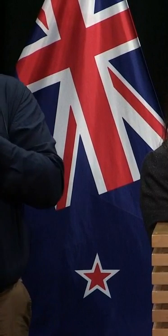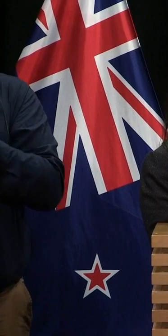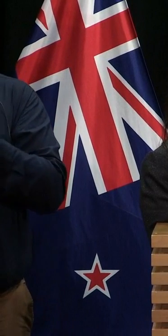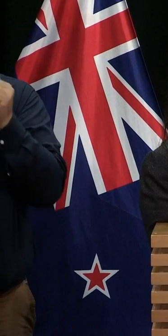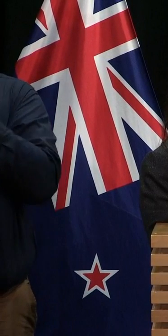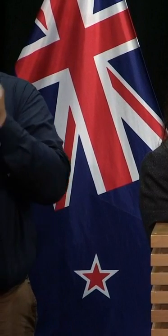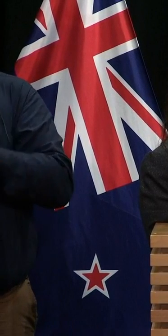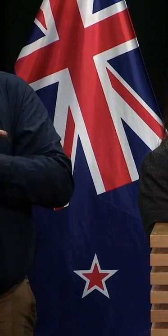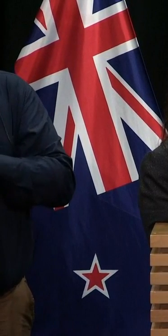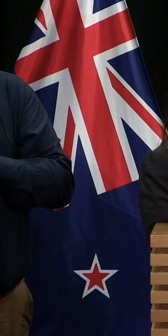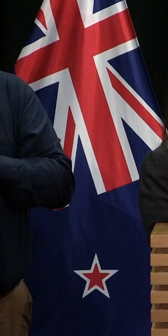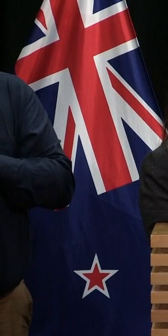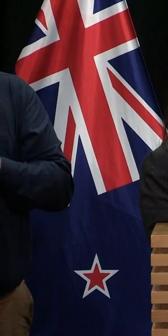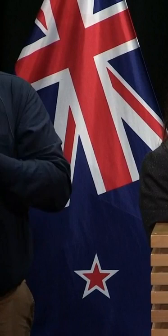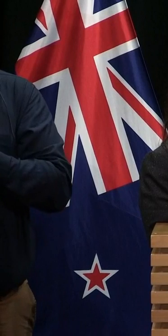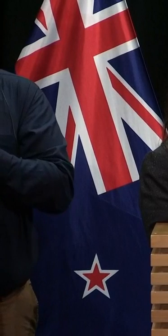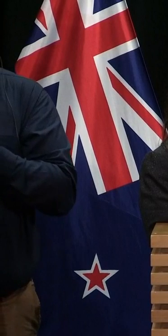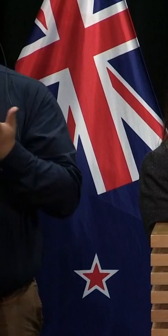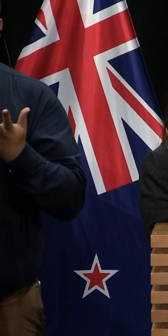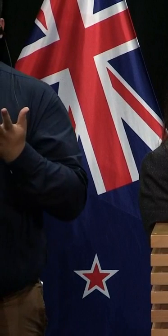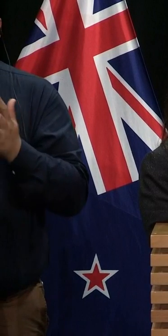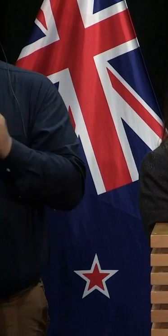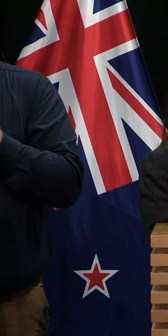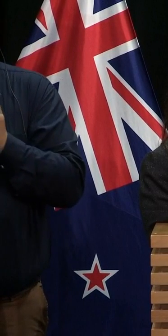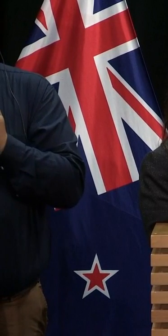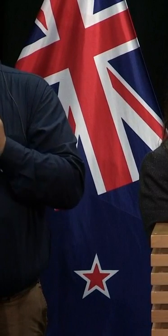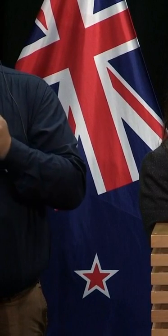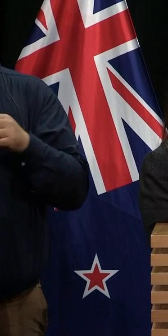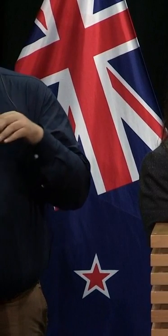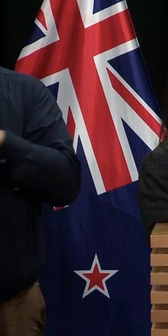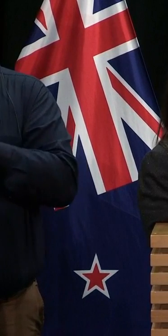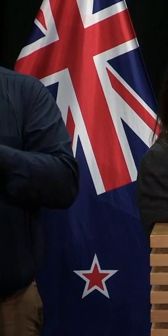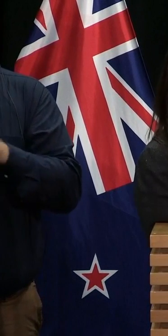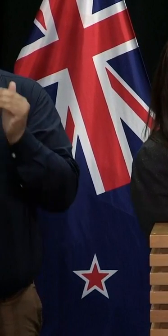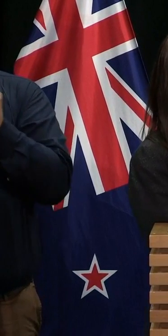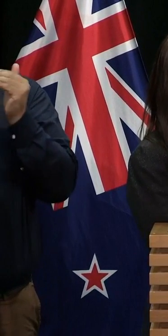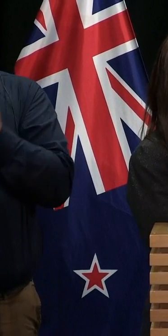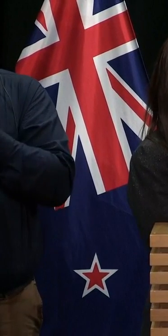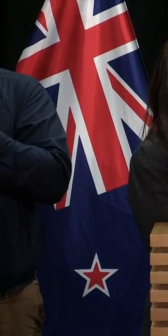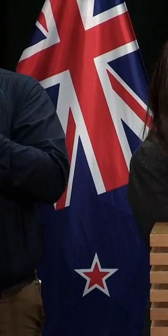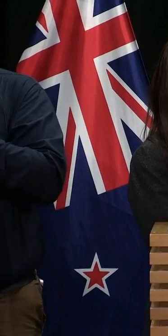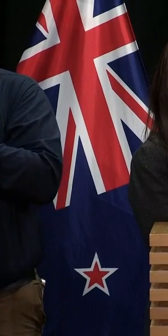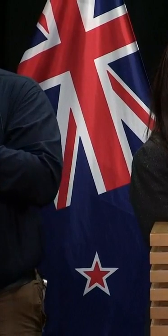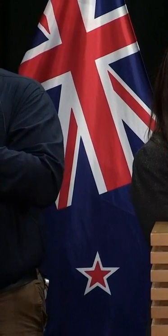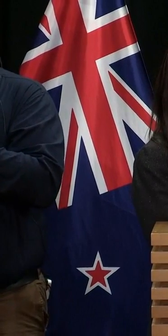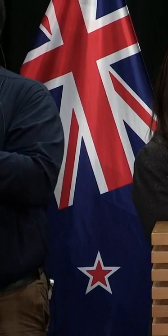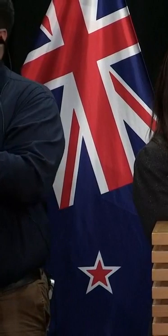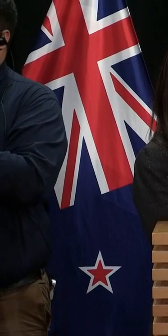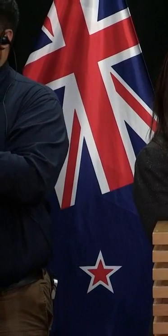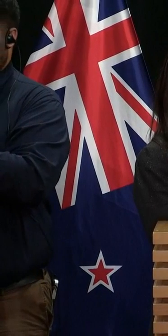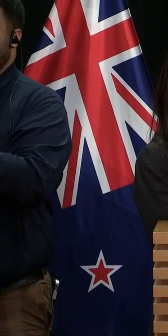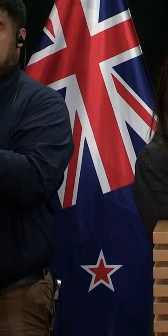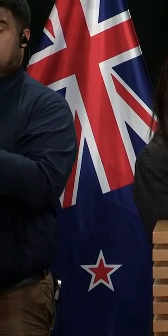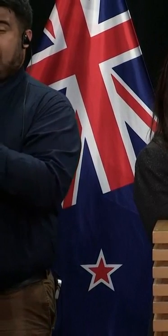that one side of the encounters be fairly heard when the accused are now